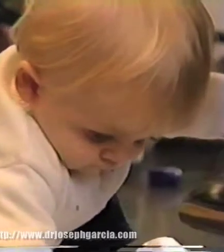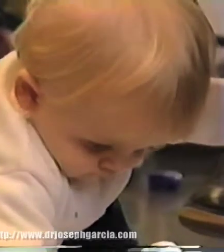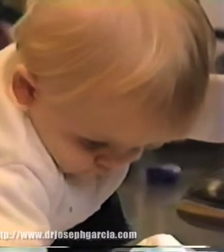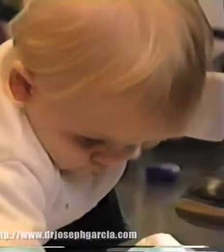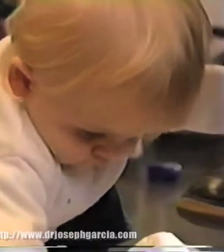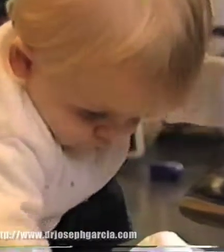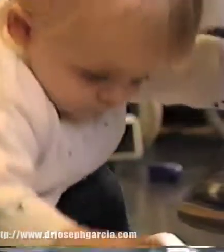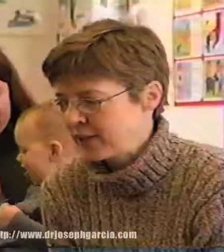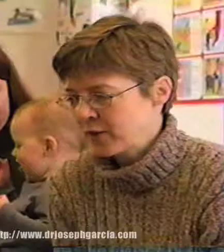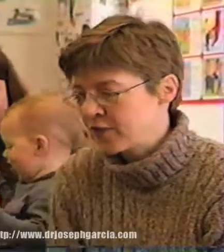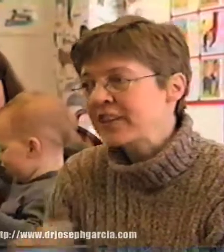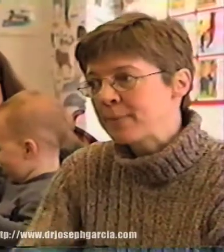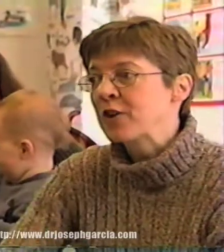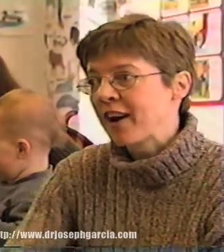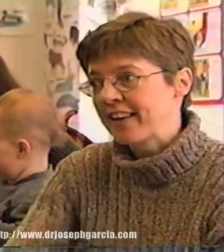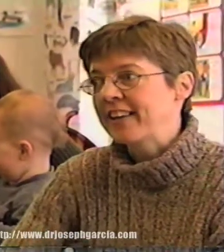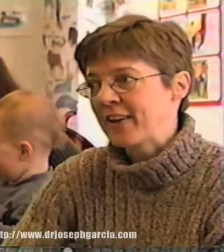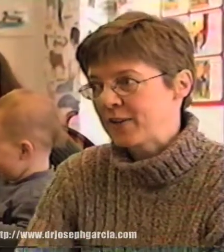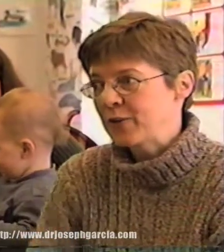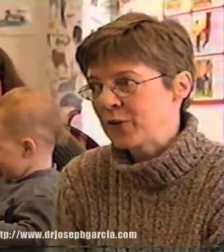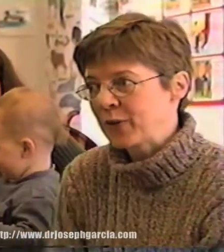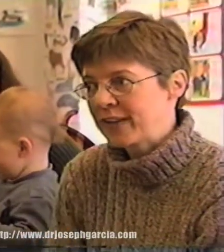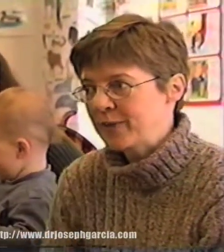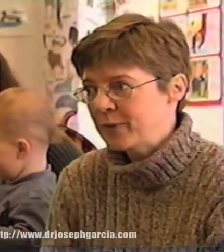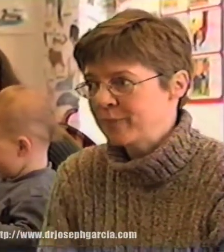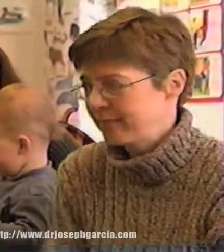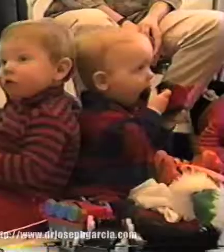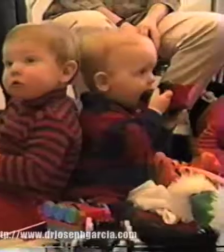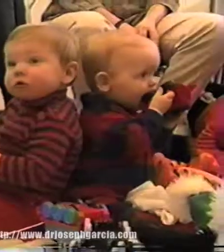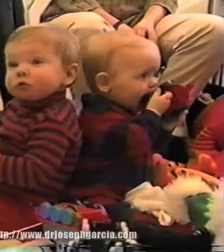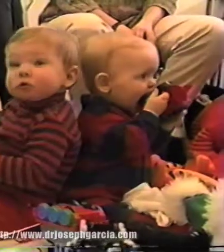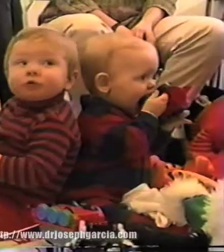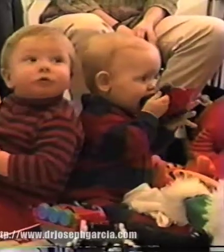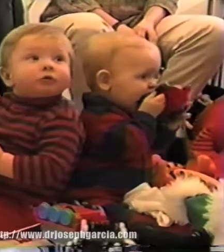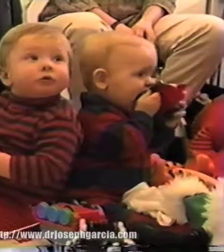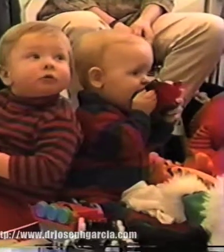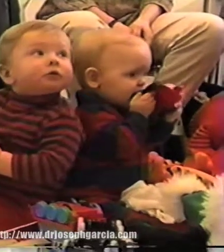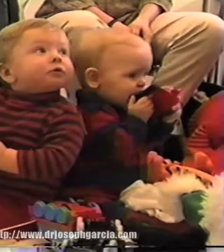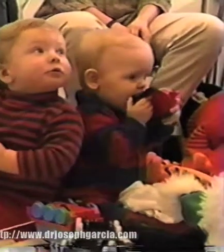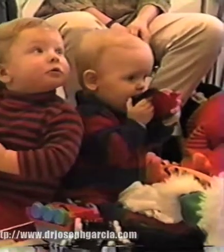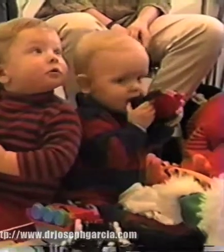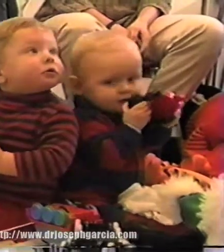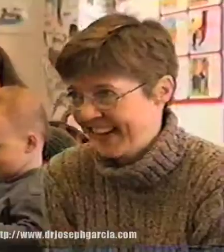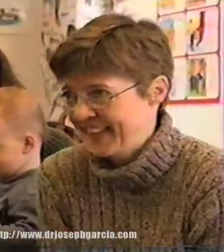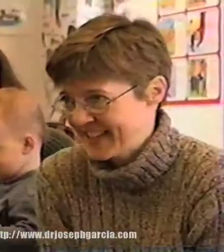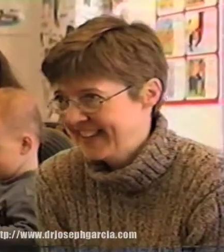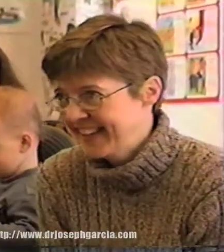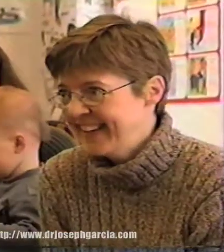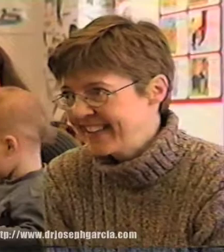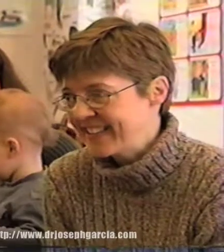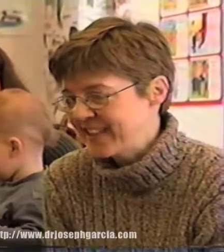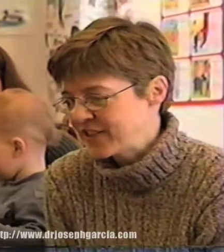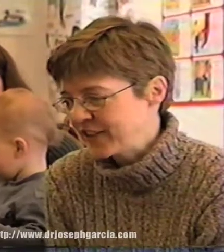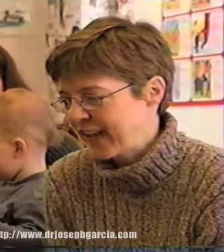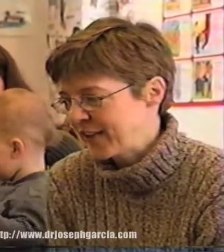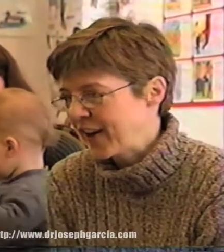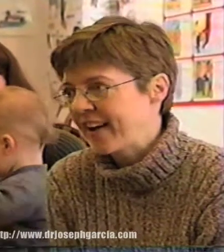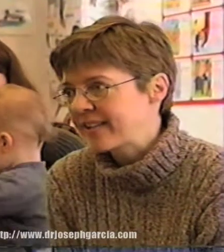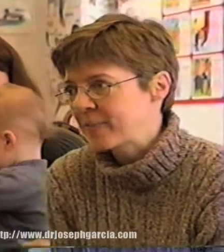it's a bit frustrating. You sort of just keep trying, new toy, new cup, new breadstick, anything to, till you get it right. But it